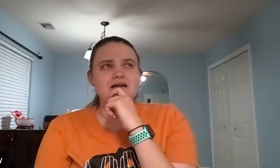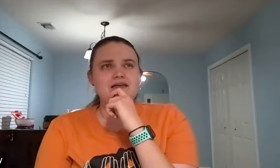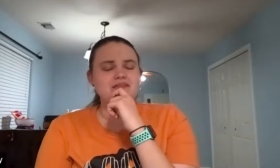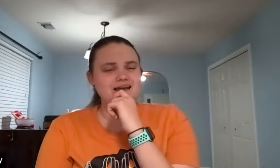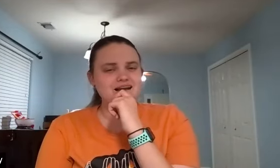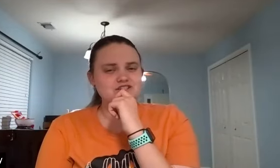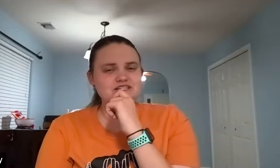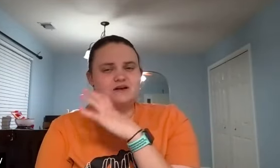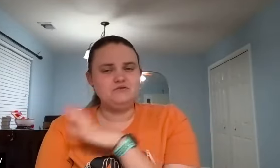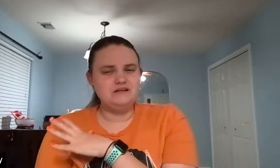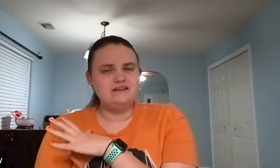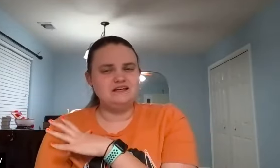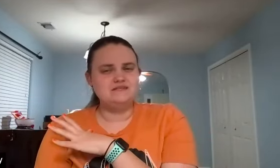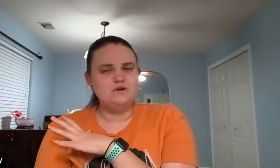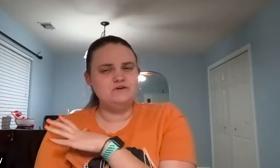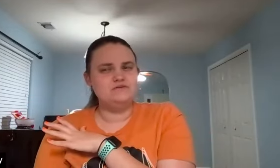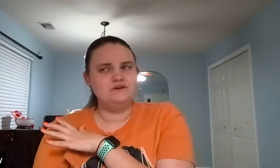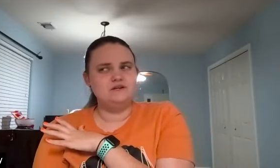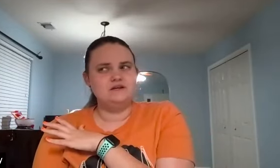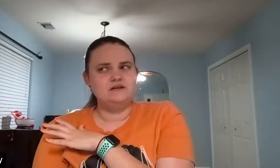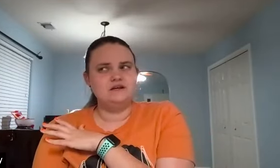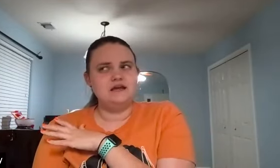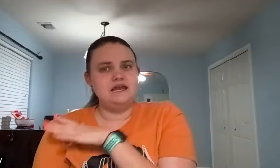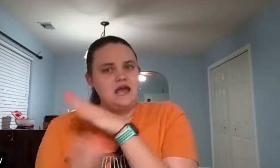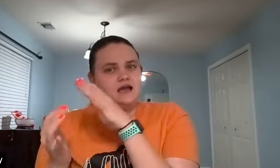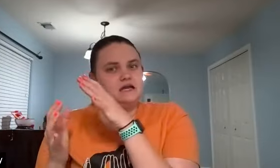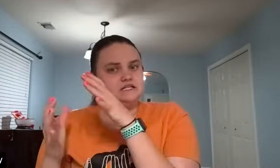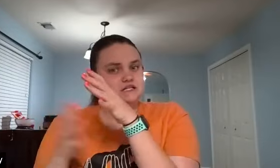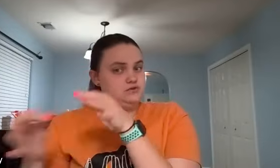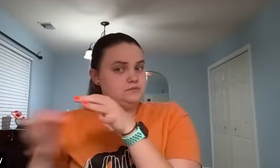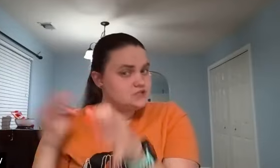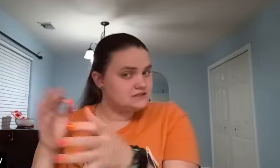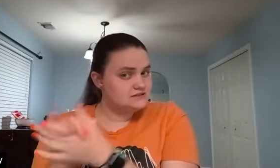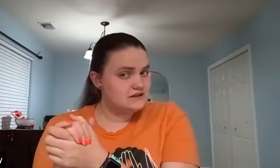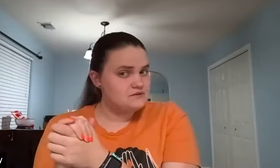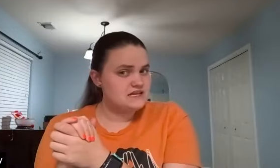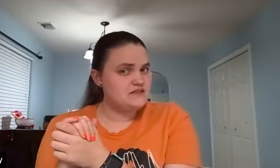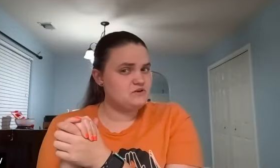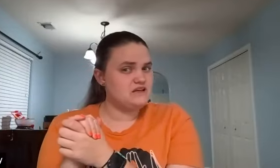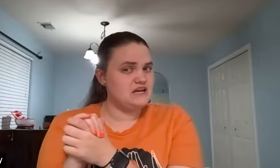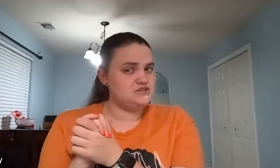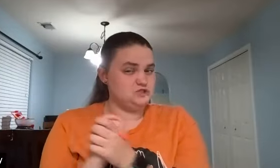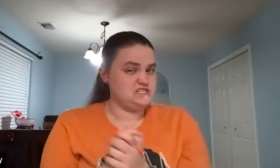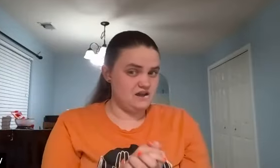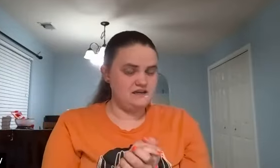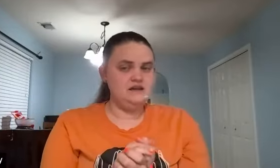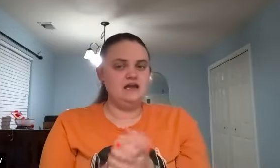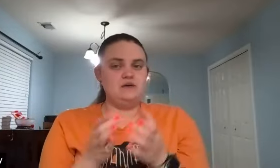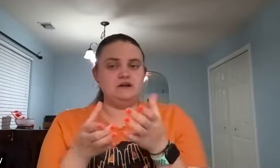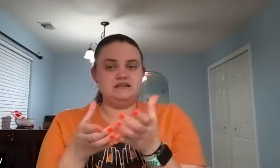And that actually is not really, it's more a description, I would say, than really an actual just sign. And what it is